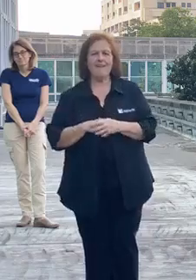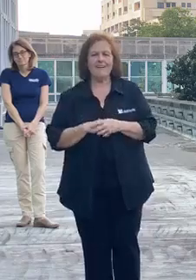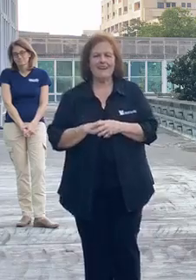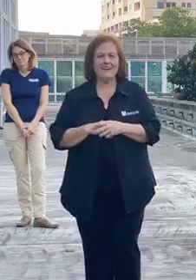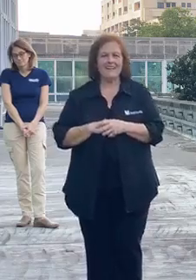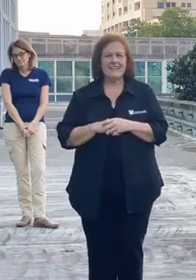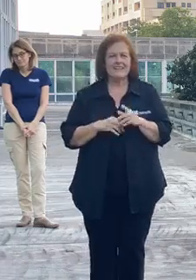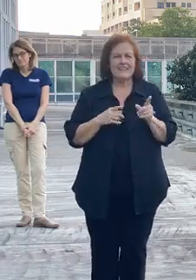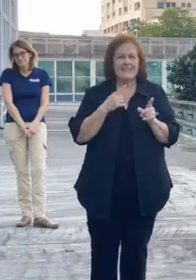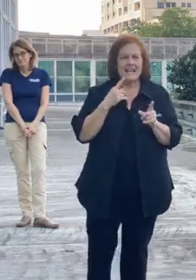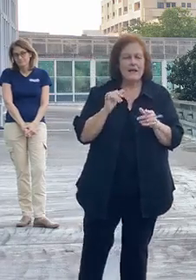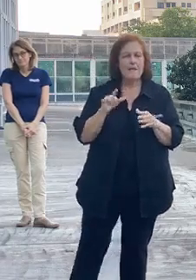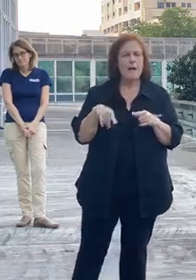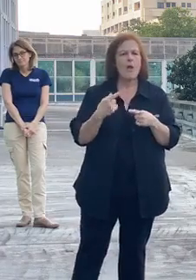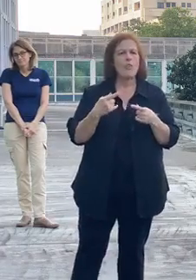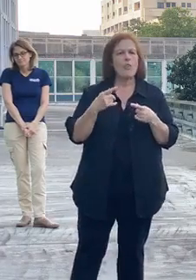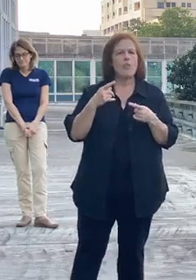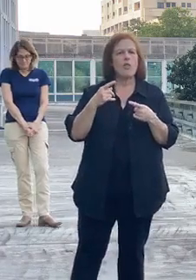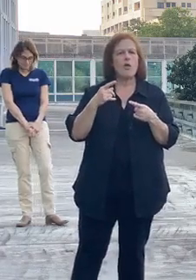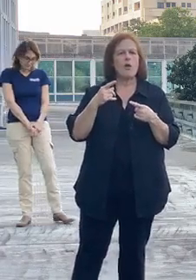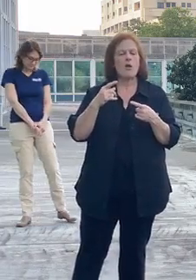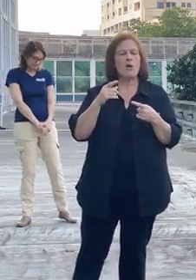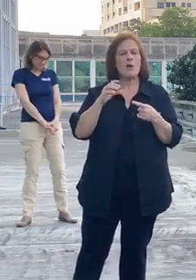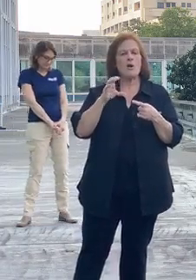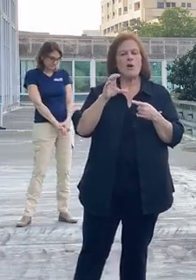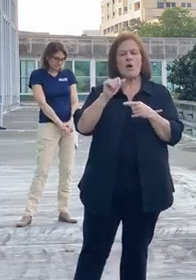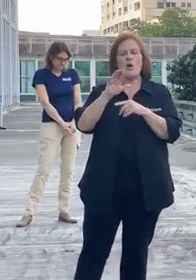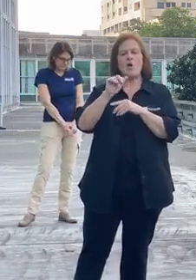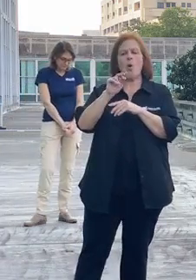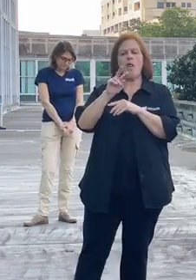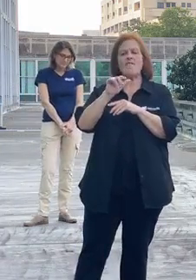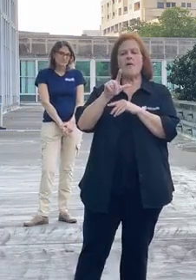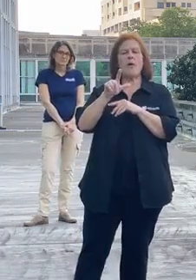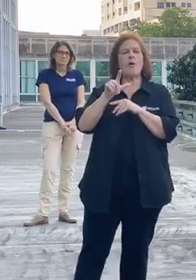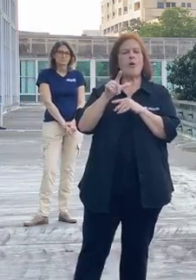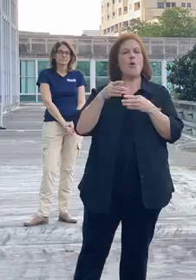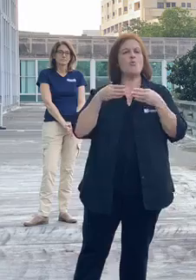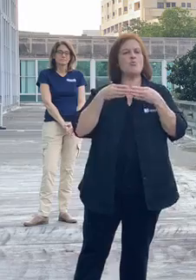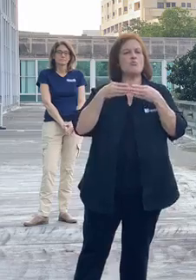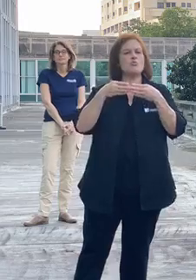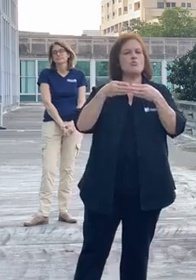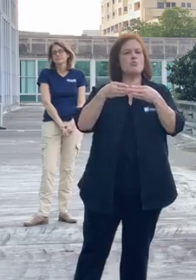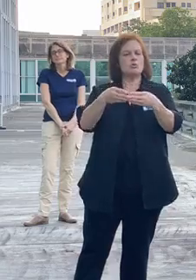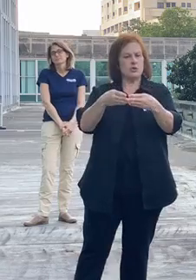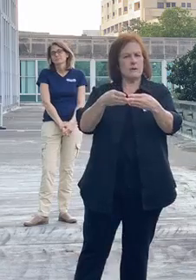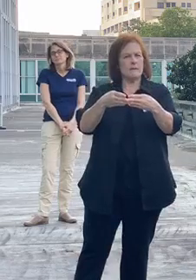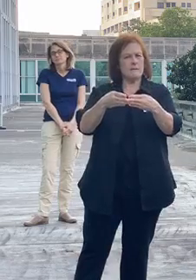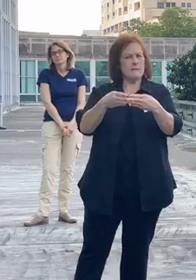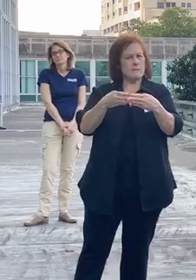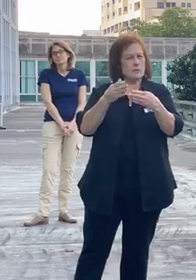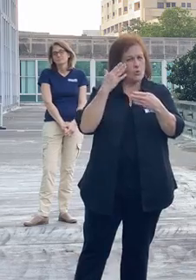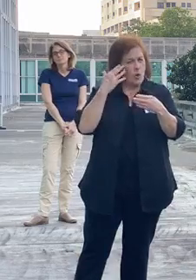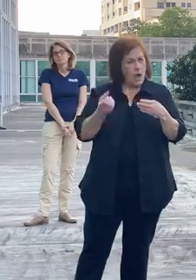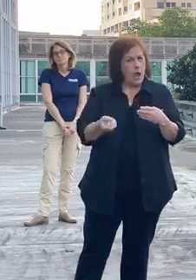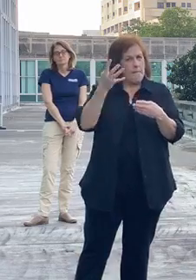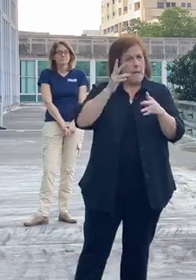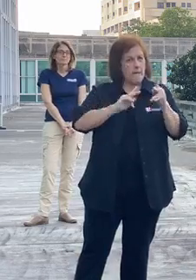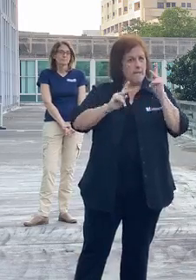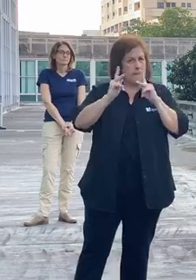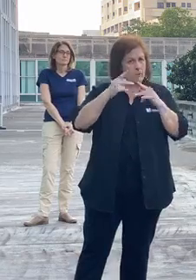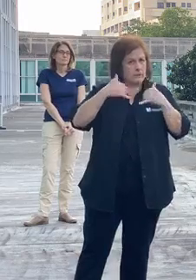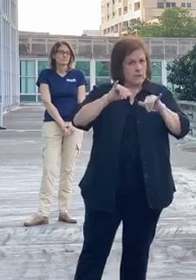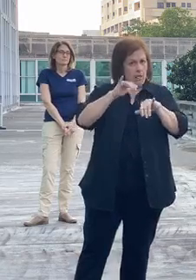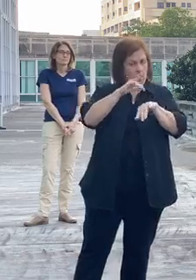In regards to the Carnival cruise ship, the governor said yesterday that 300 of the crew members were released yesterday. Do we know how many are still on the